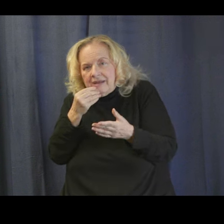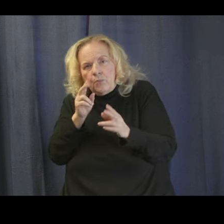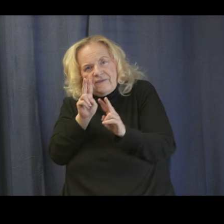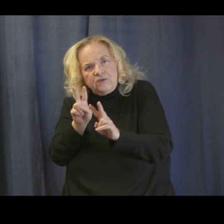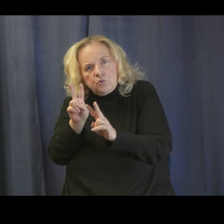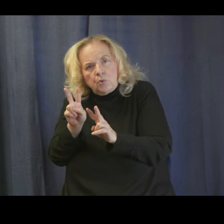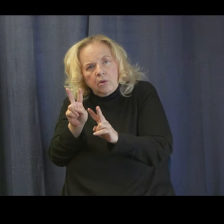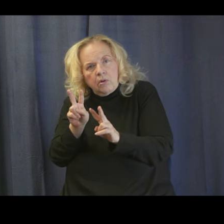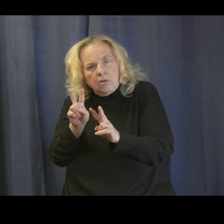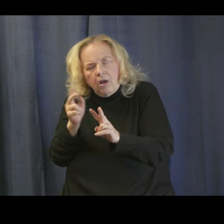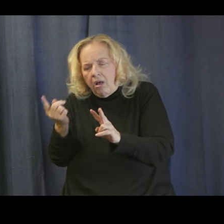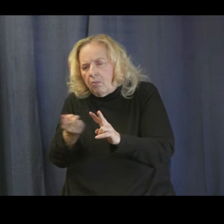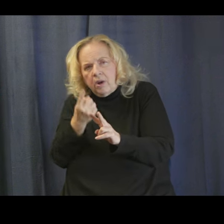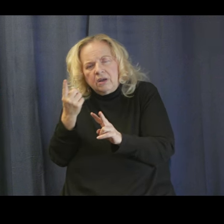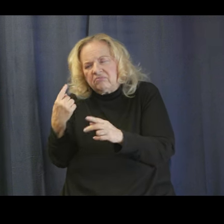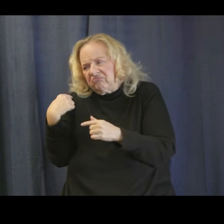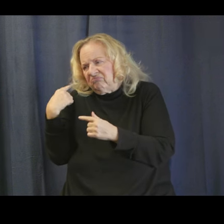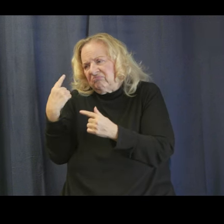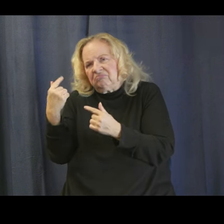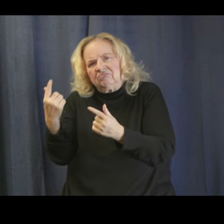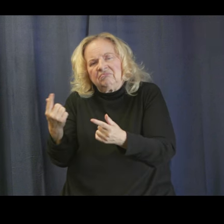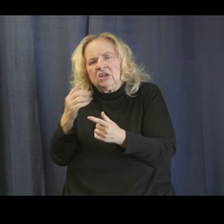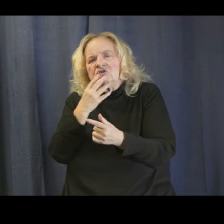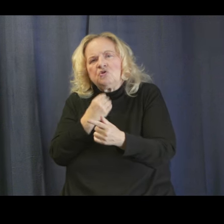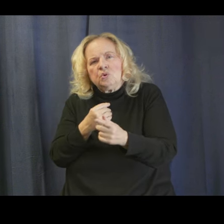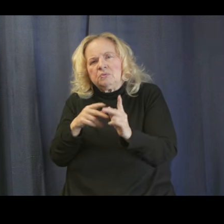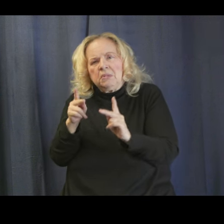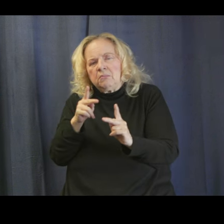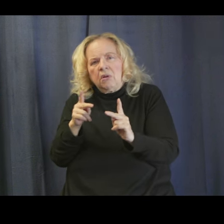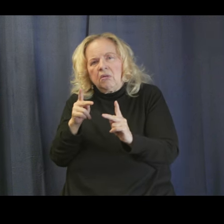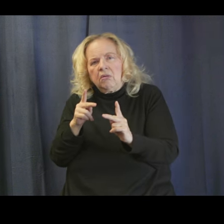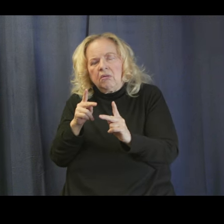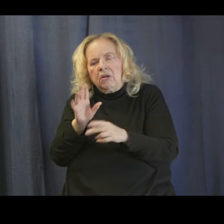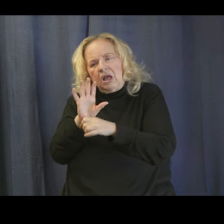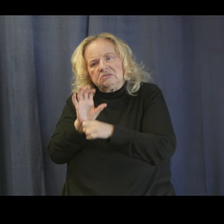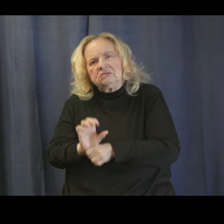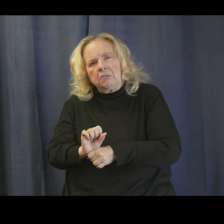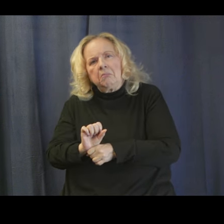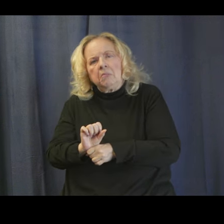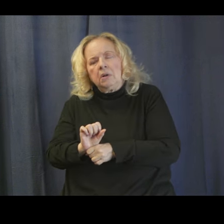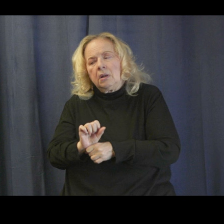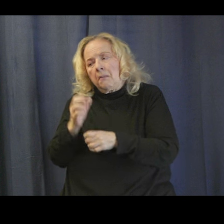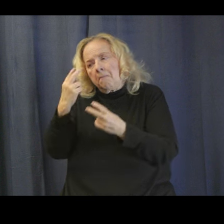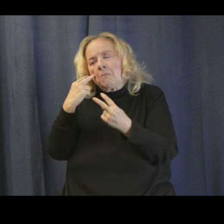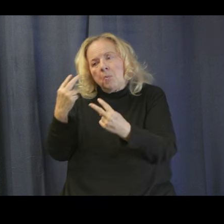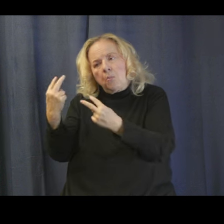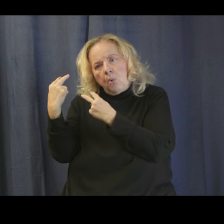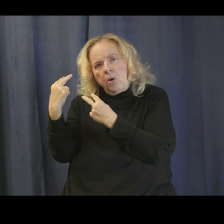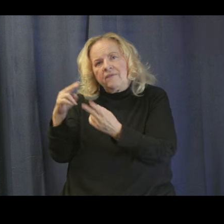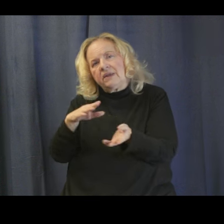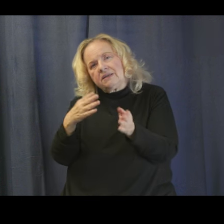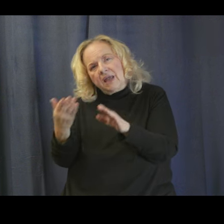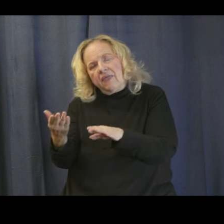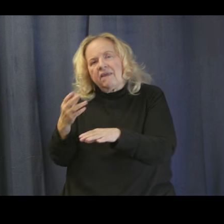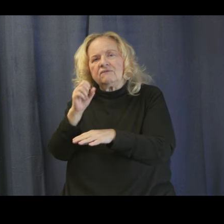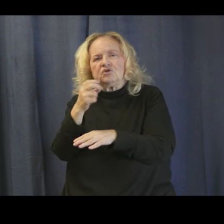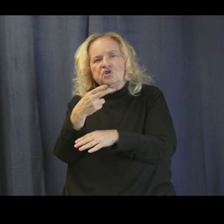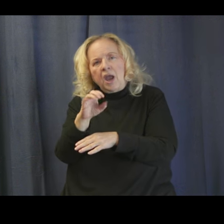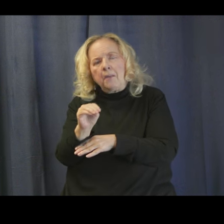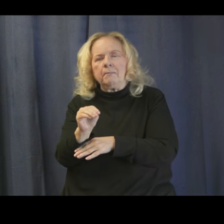at funerals. Forever, Jewish, it was they were having a memorial for the death of